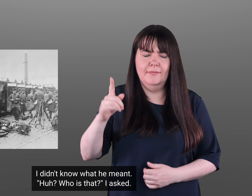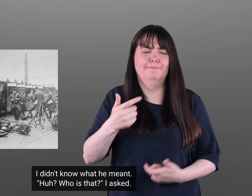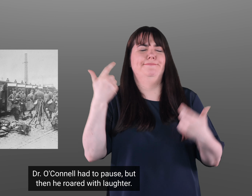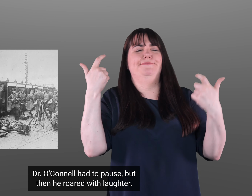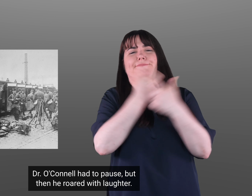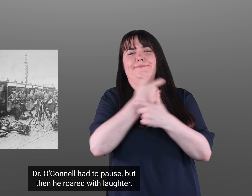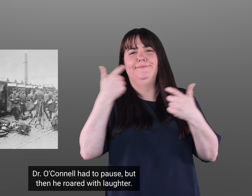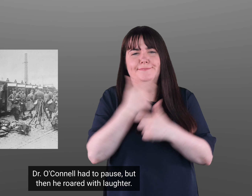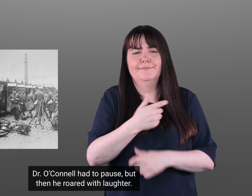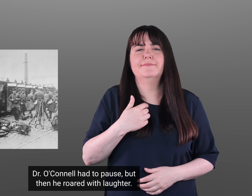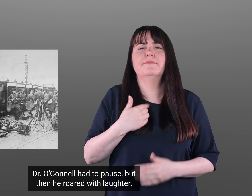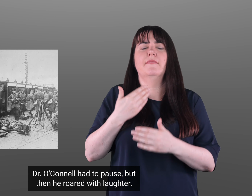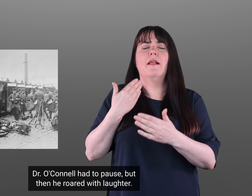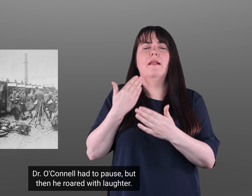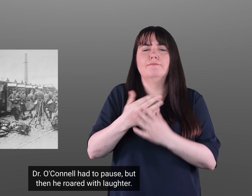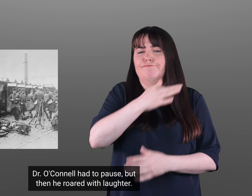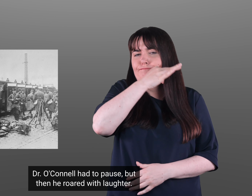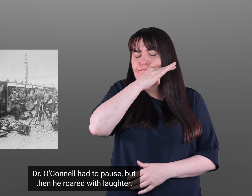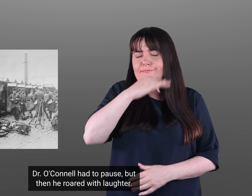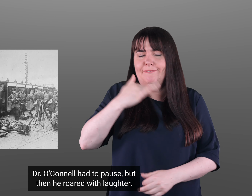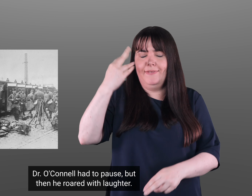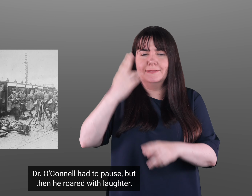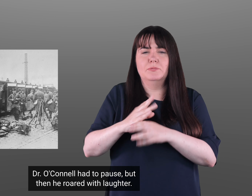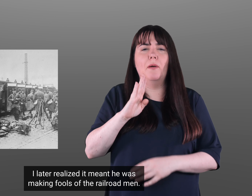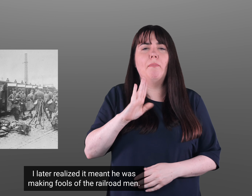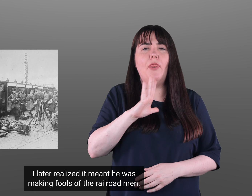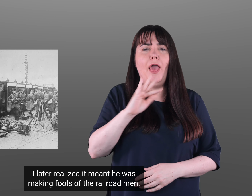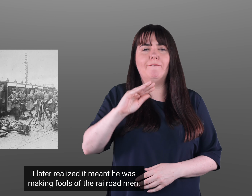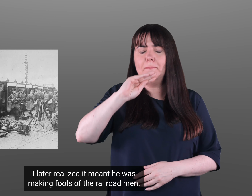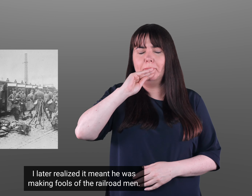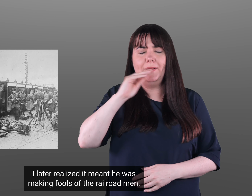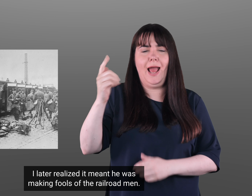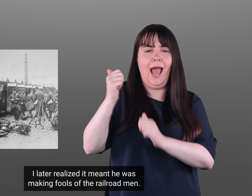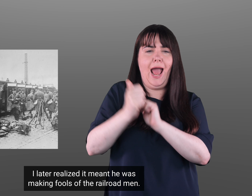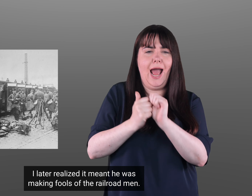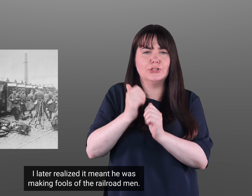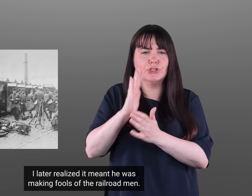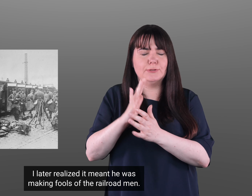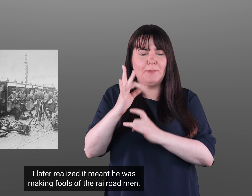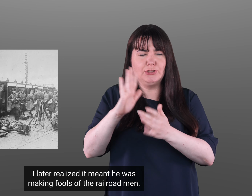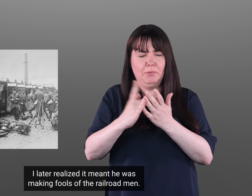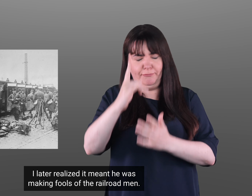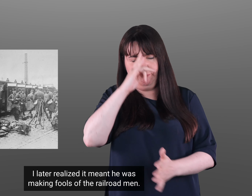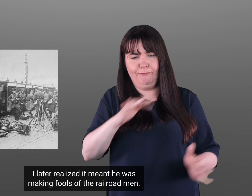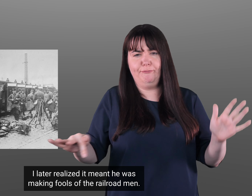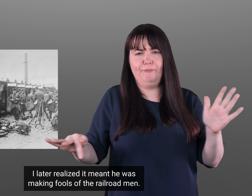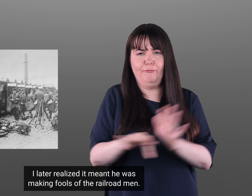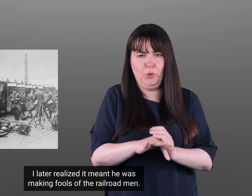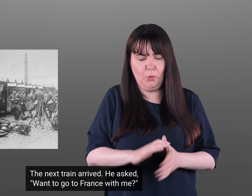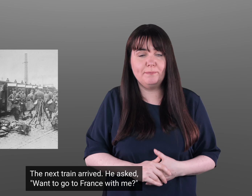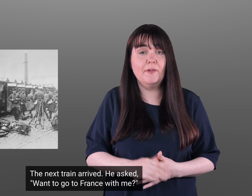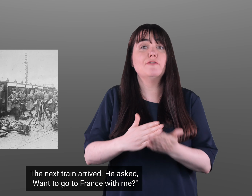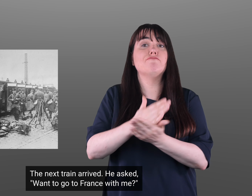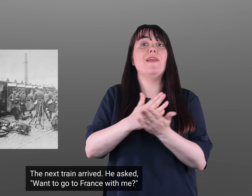I asked. Dr. O'Connell had to pause, but then he roared with laughter. I later realised it meant that he was making fools of the